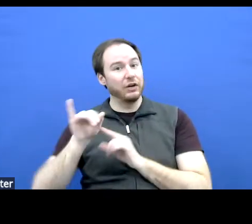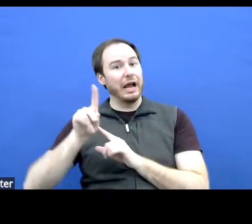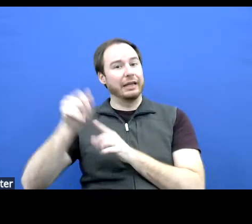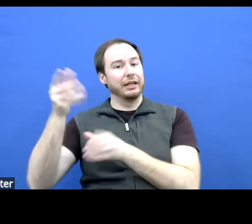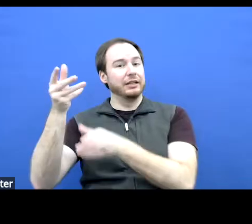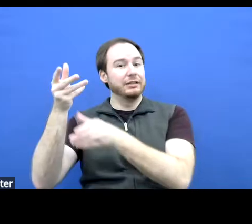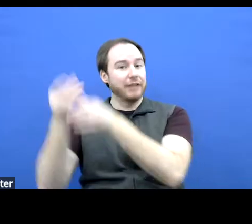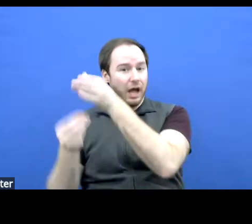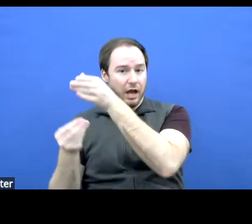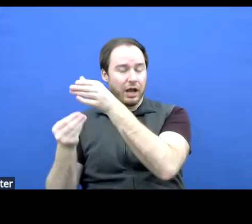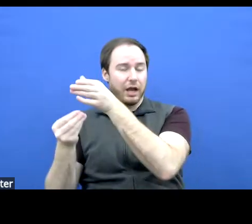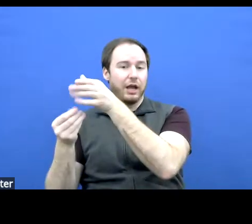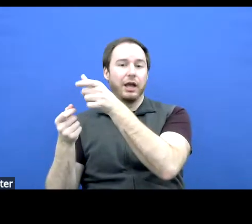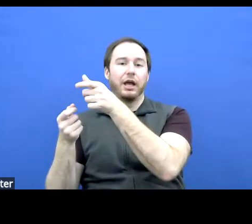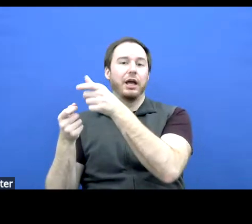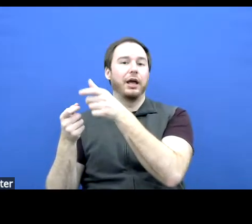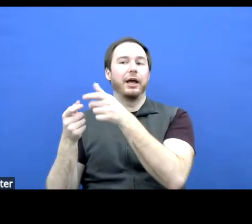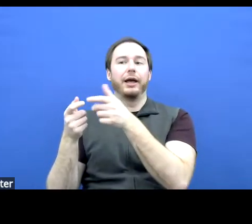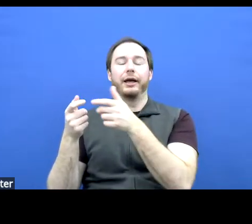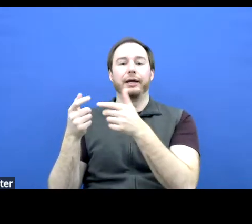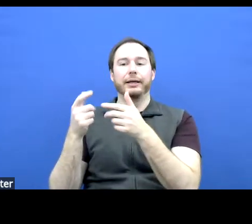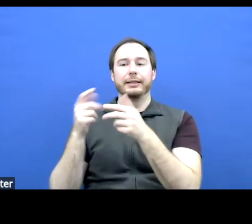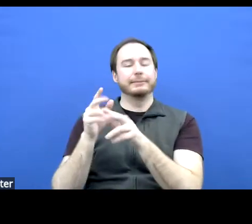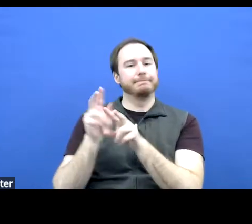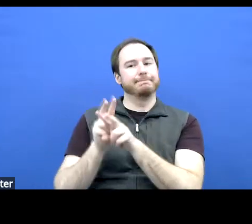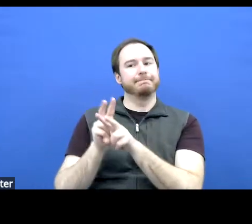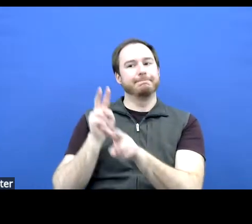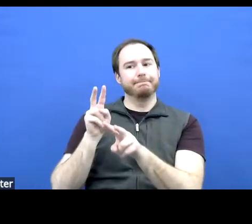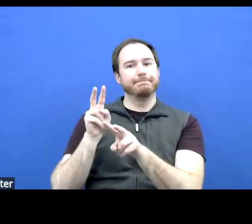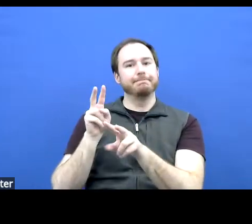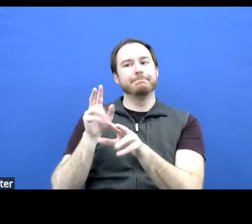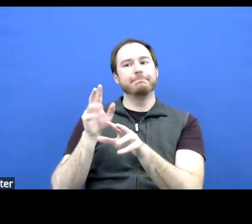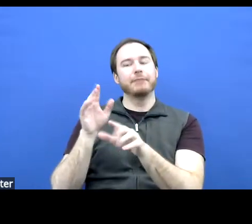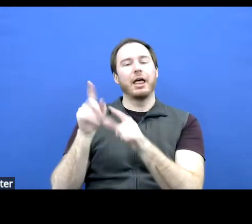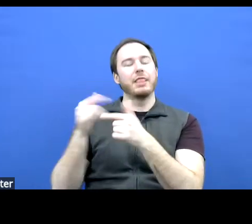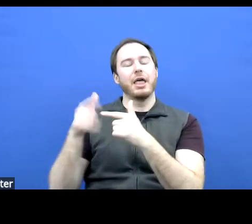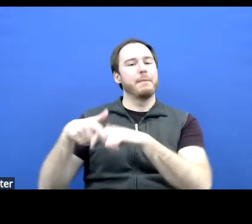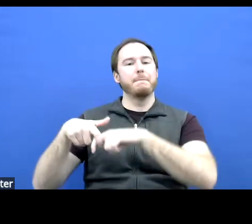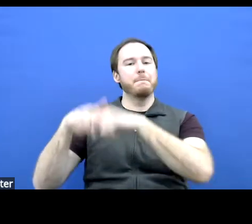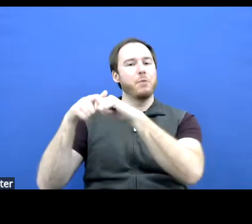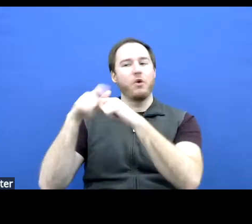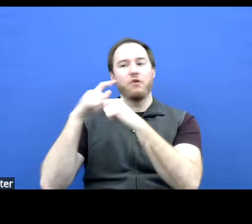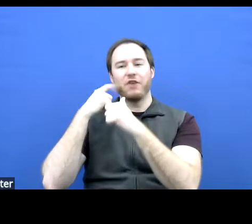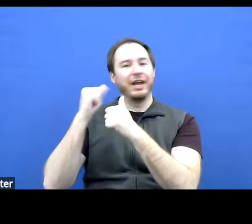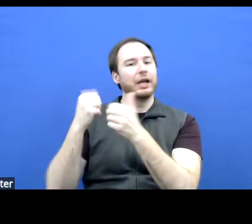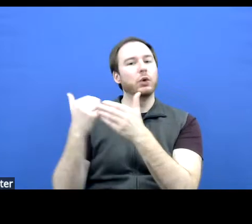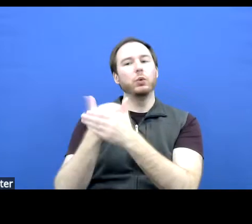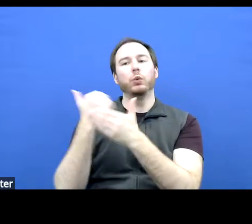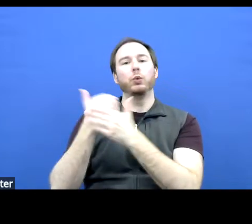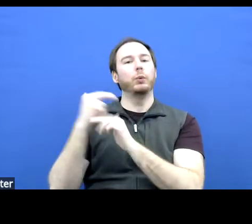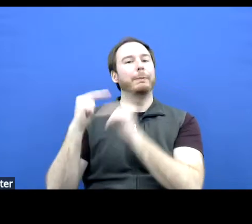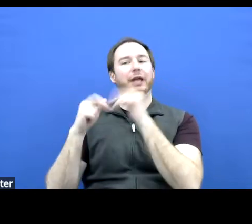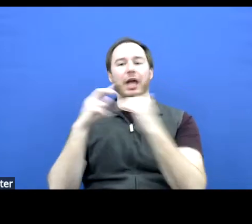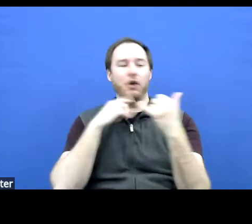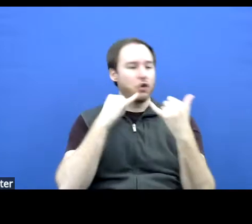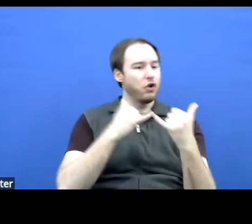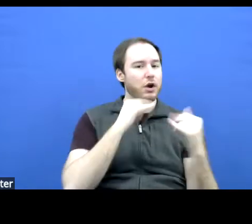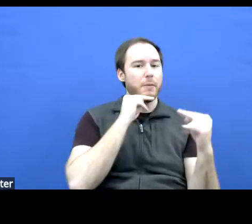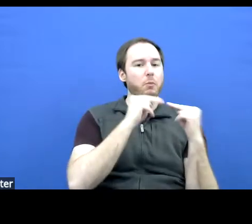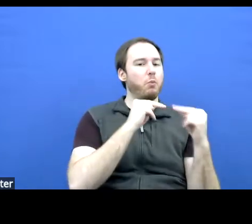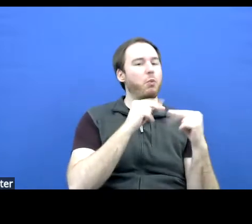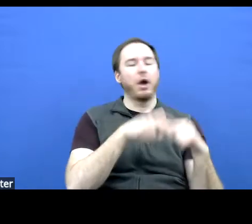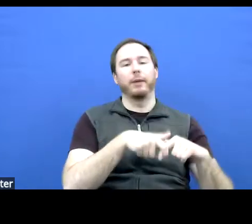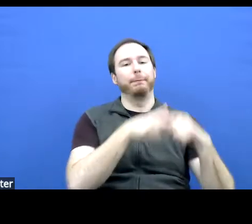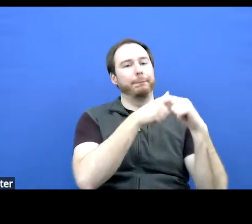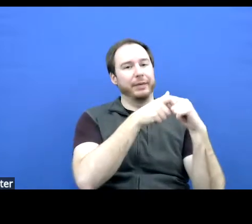a moratorium on not only new builds, ones that were currently in process. And it